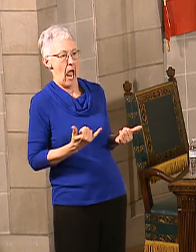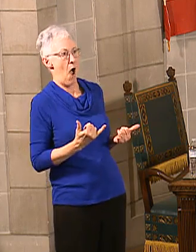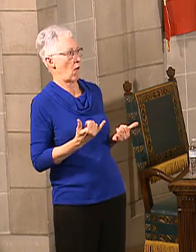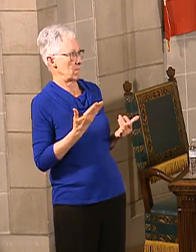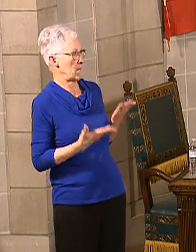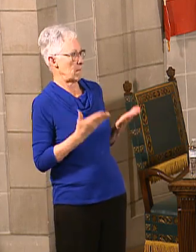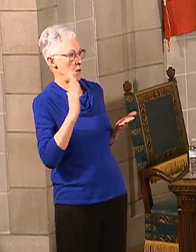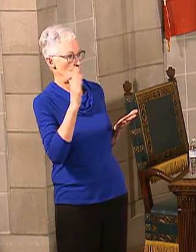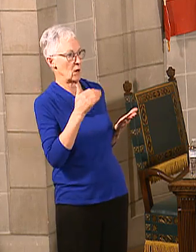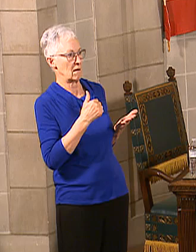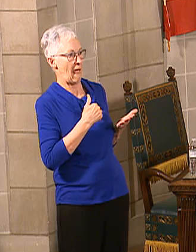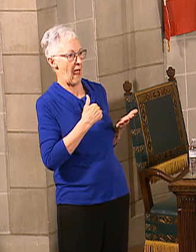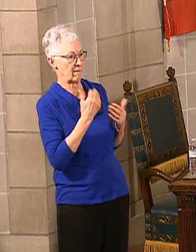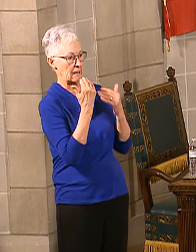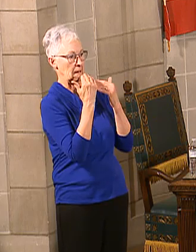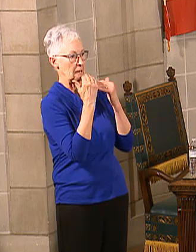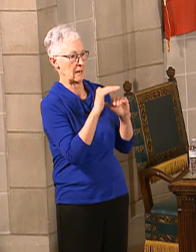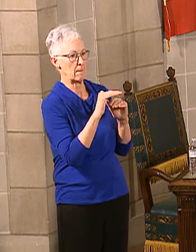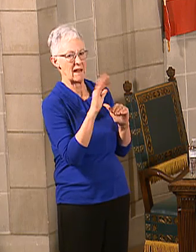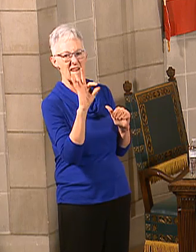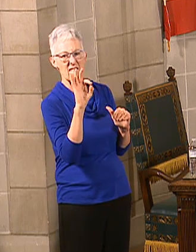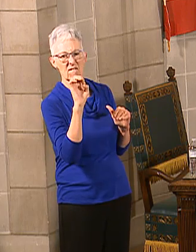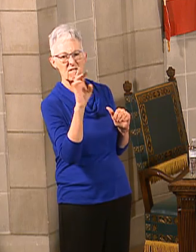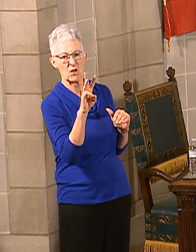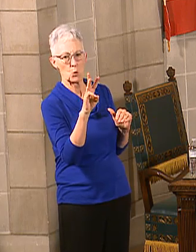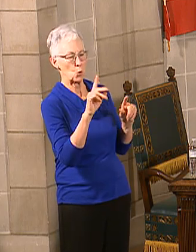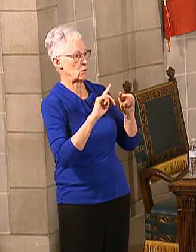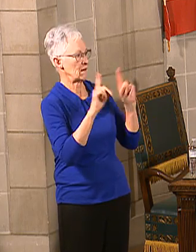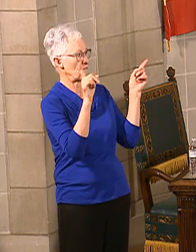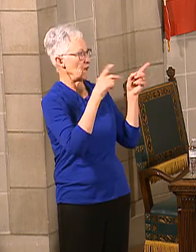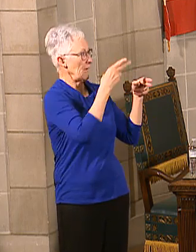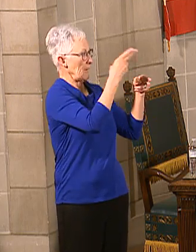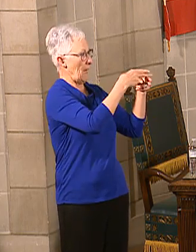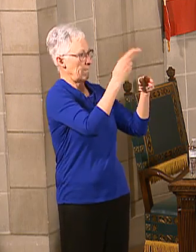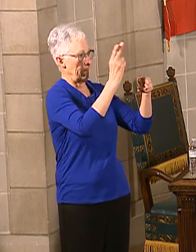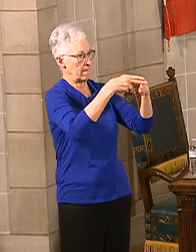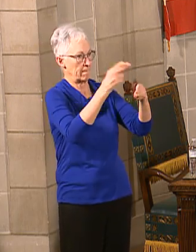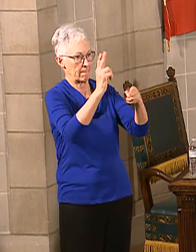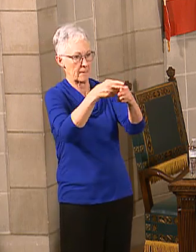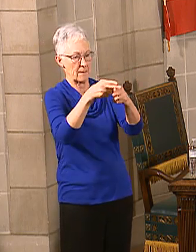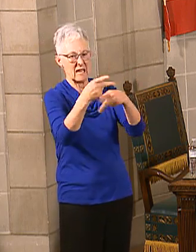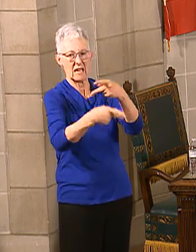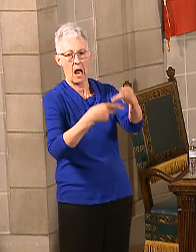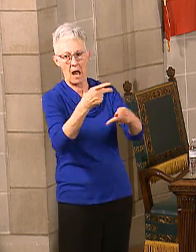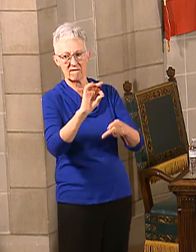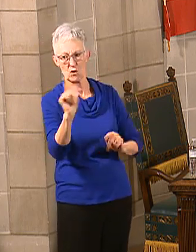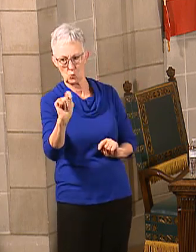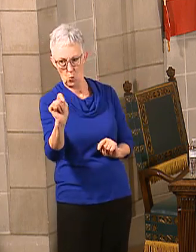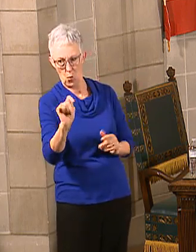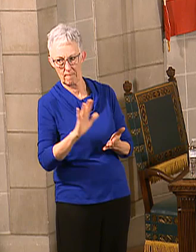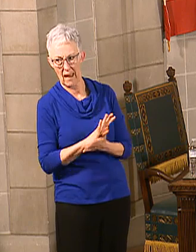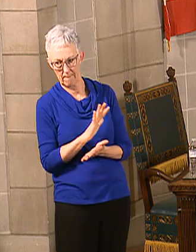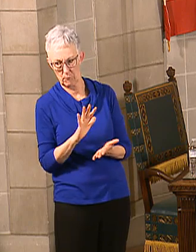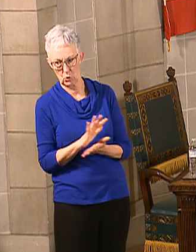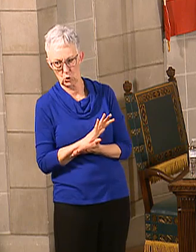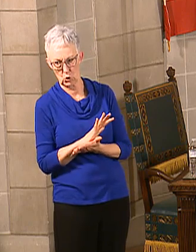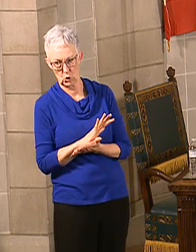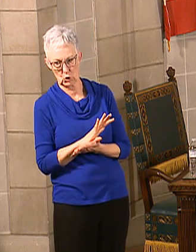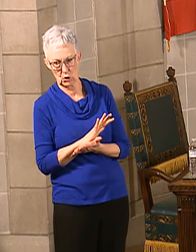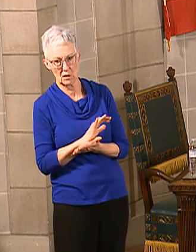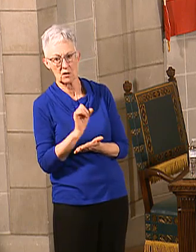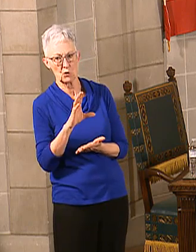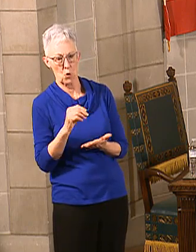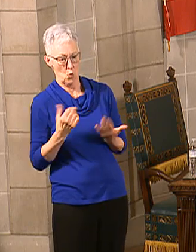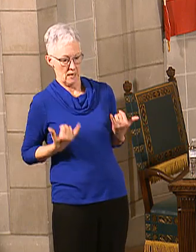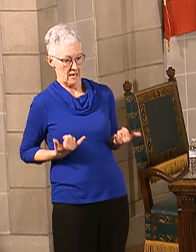the selection that you had in the past until the pipeline fills up and there's enough product where they can go back to giving